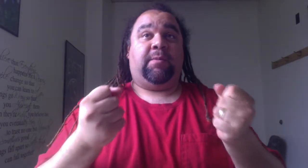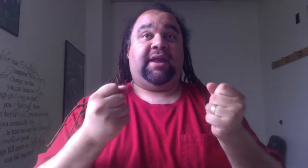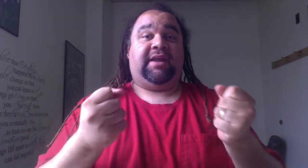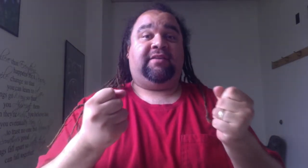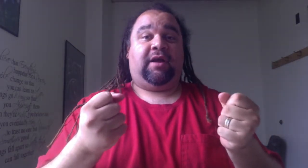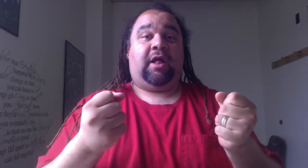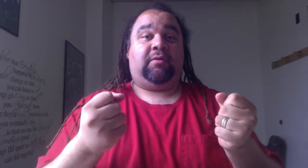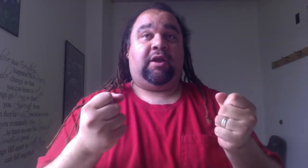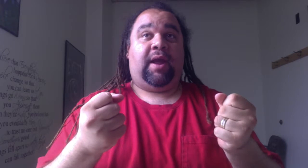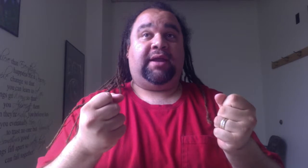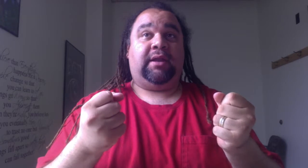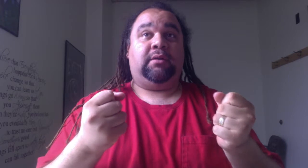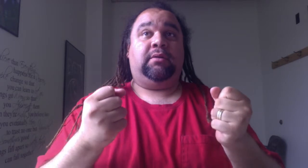I get to Colorado, I can,